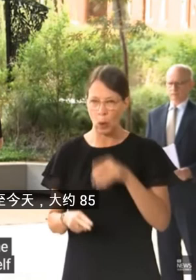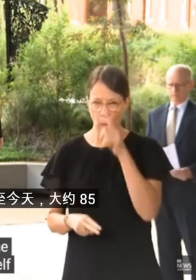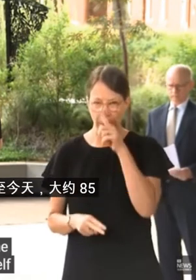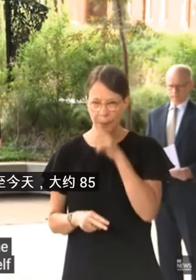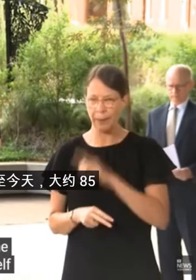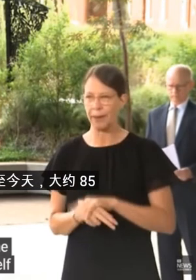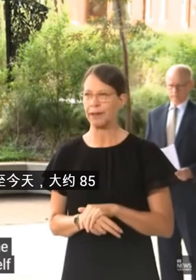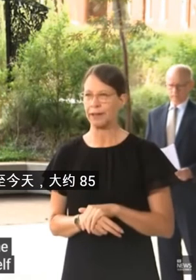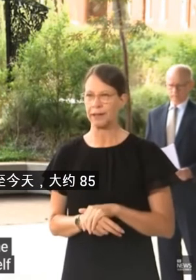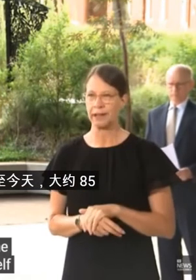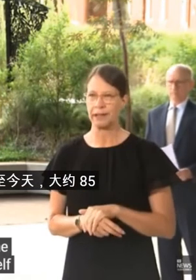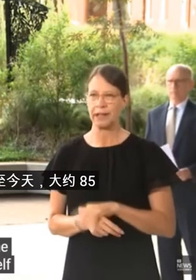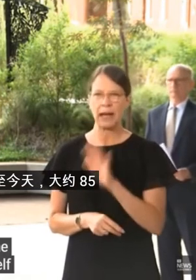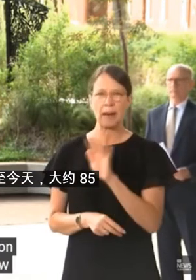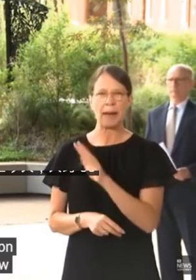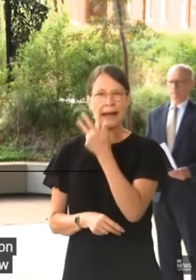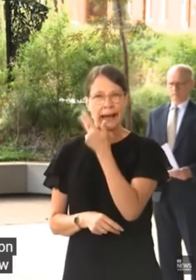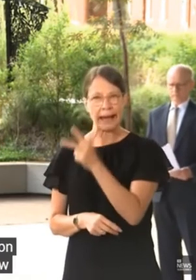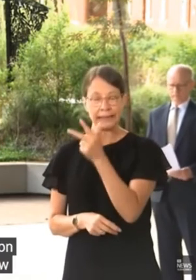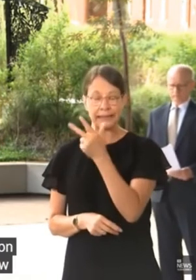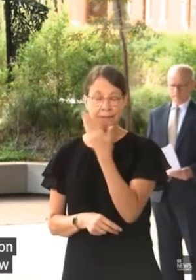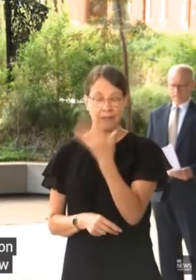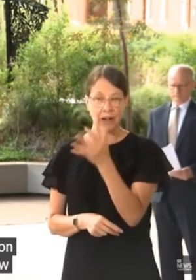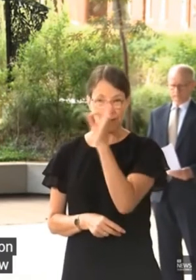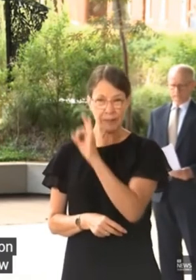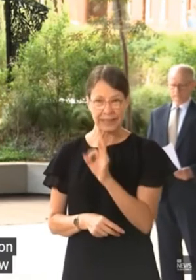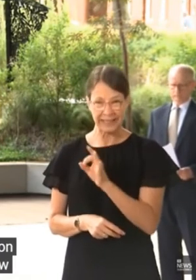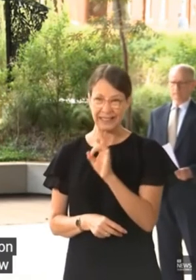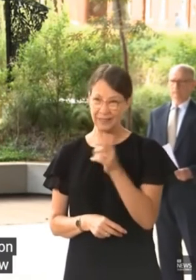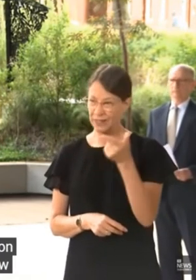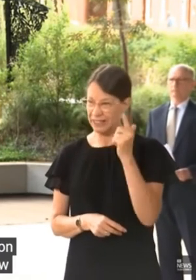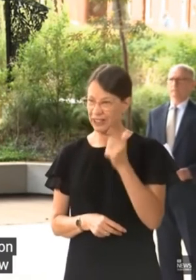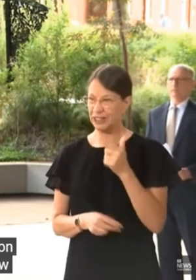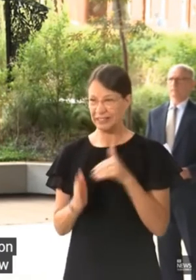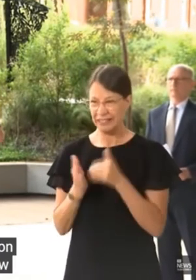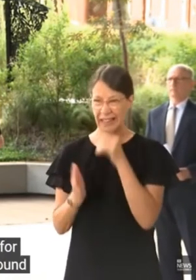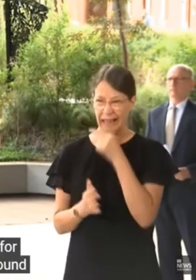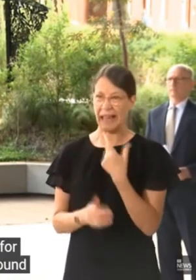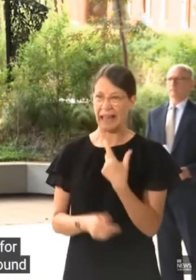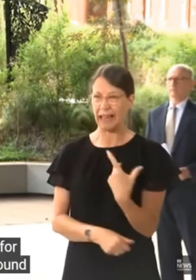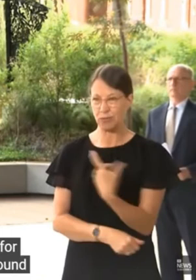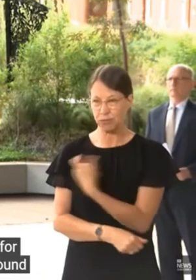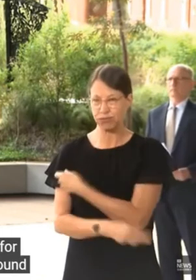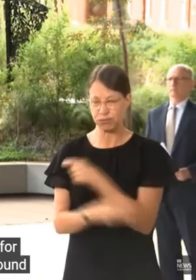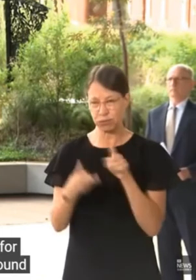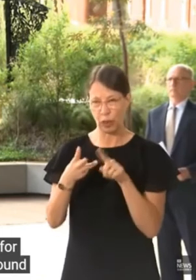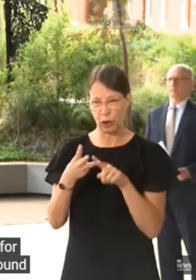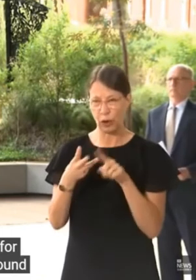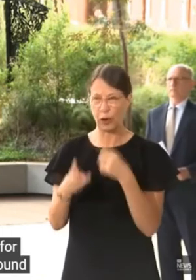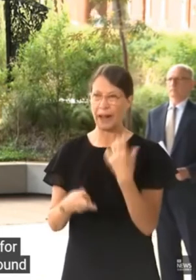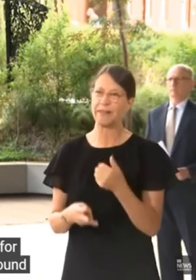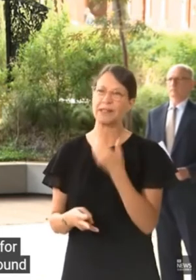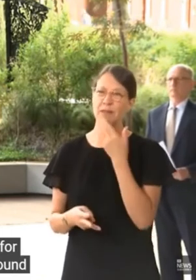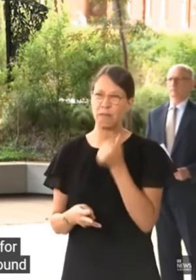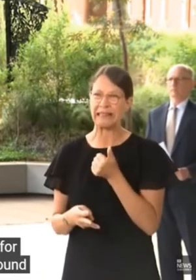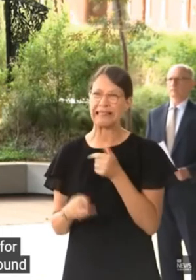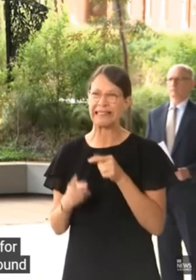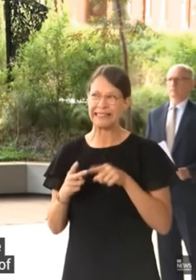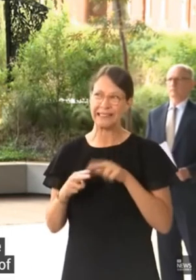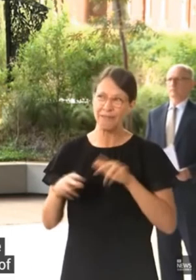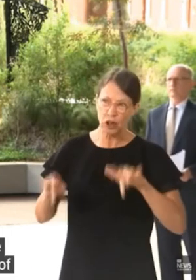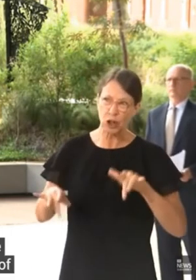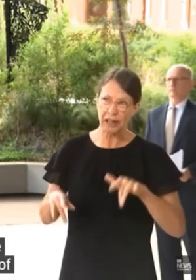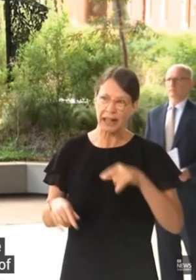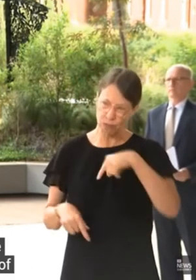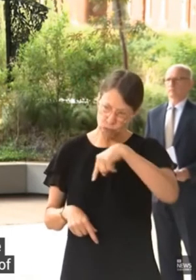Around 85% of teachers are eligible for their booster as of today, and I urge all of our teachers across the state to go out and get boosted as soon as they